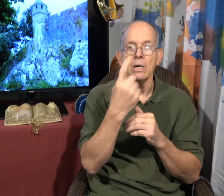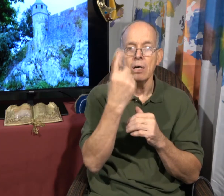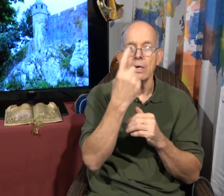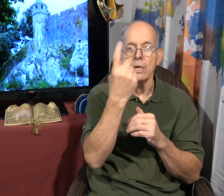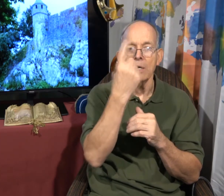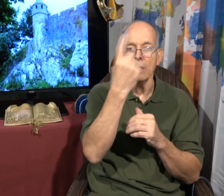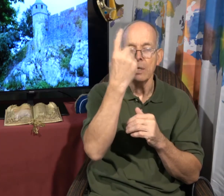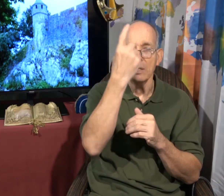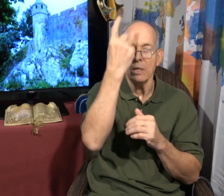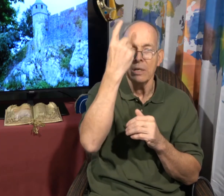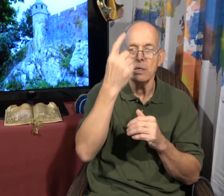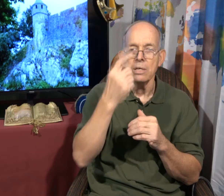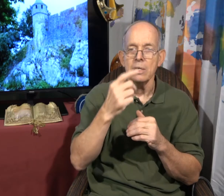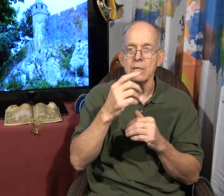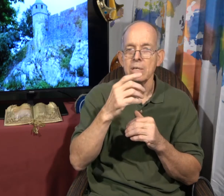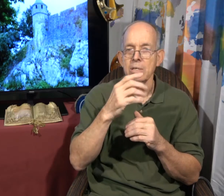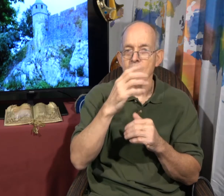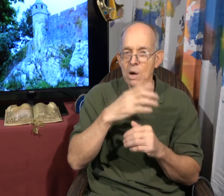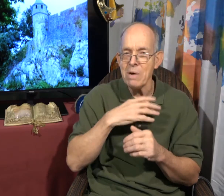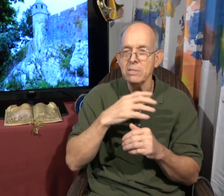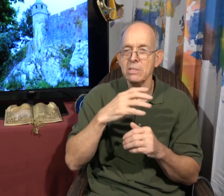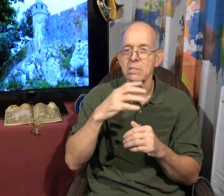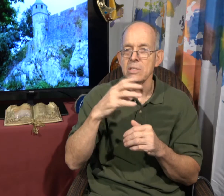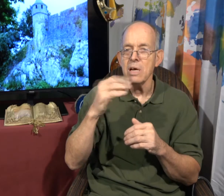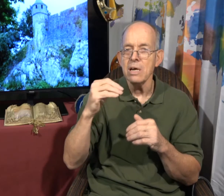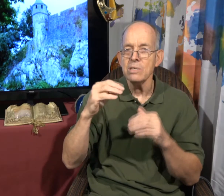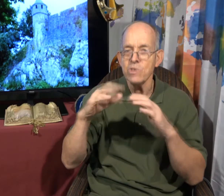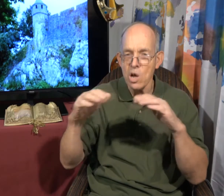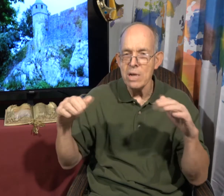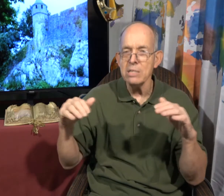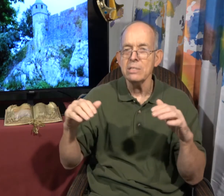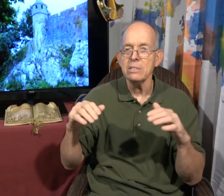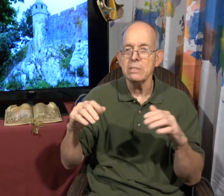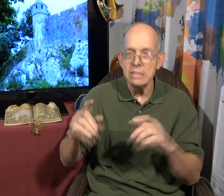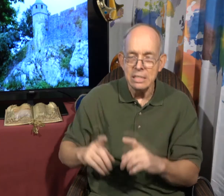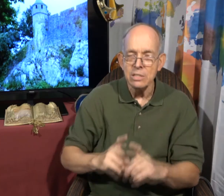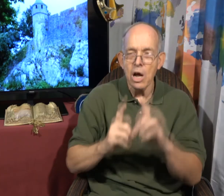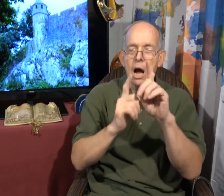when the tower go up,